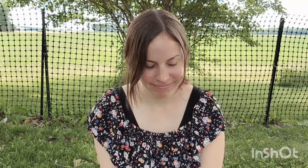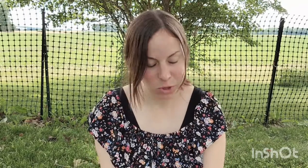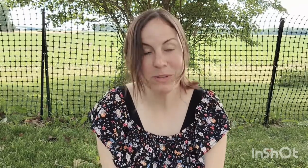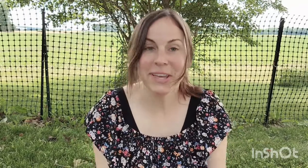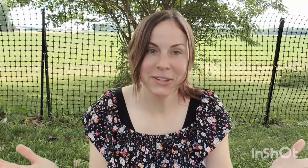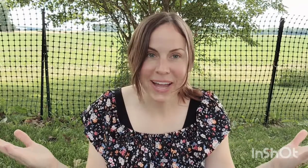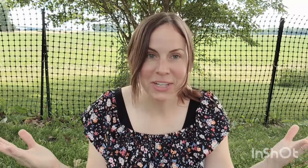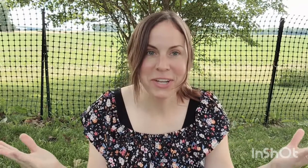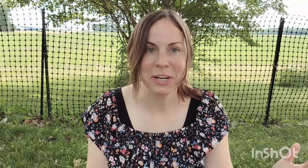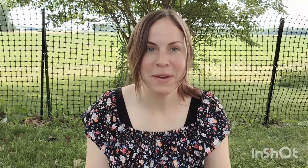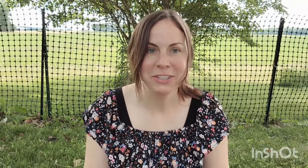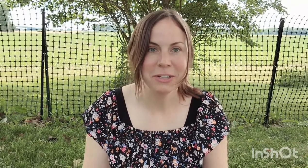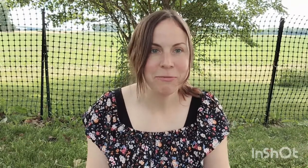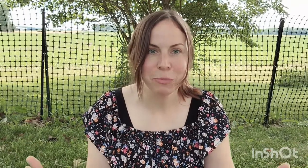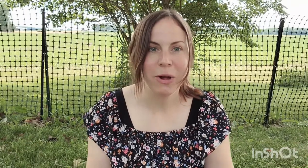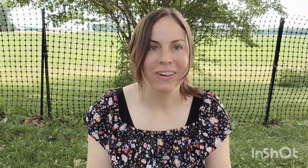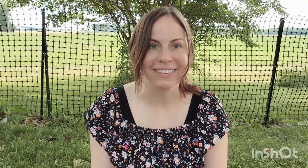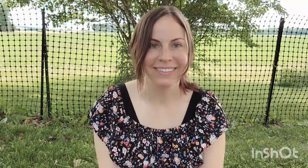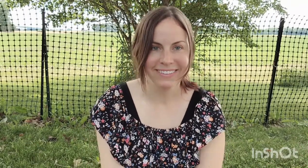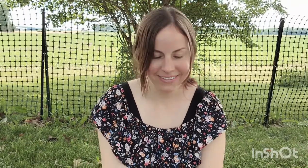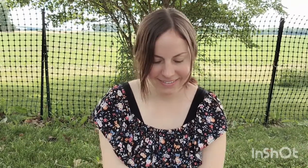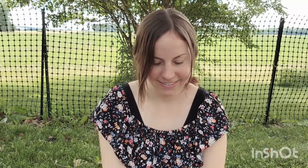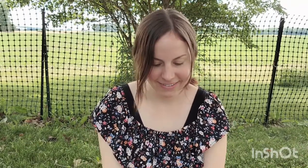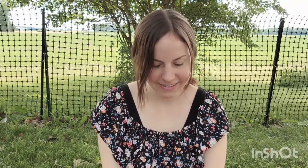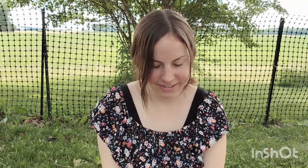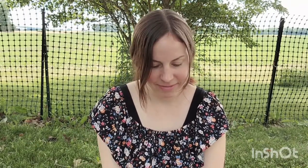Almost like you're catching an imaginary football.